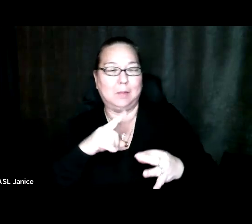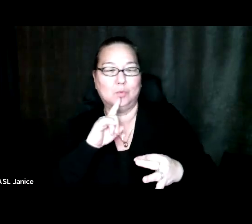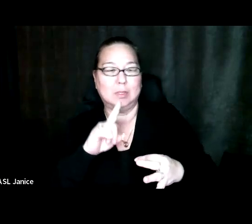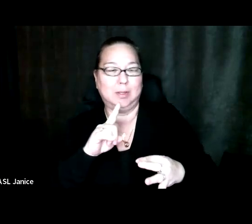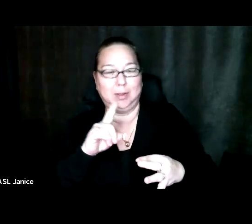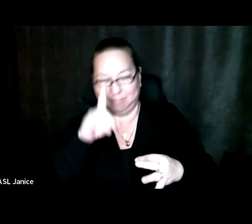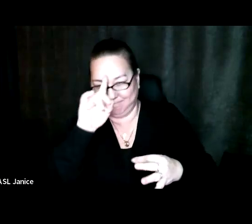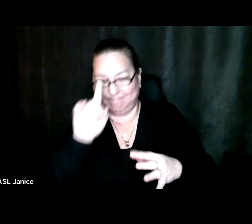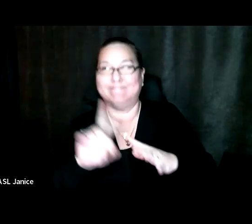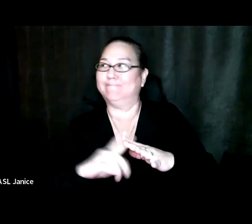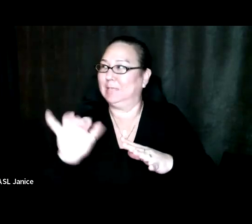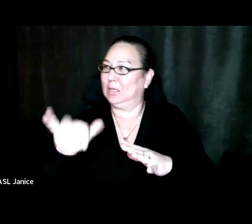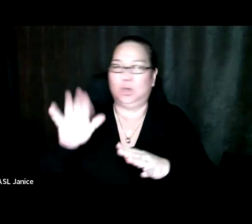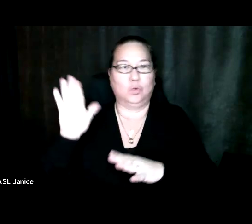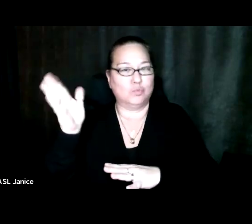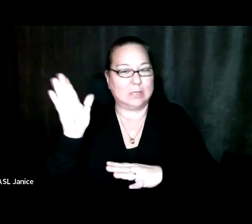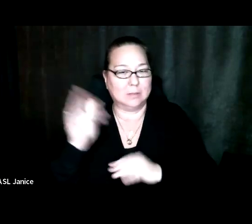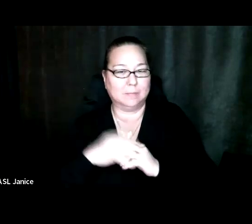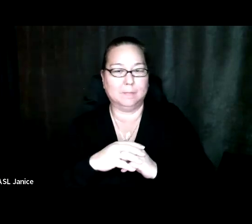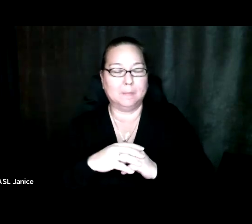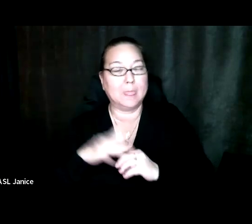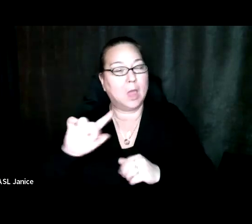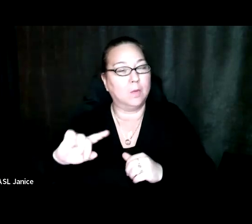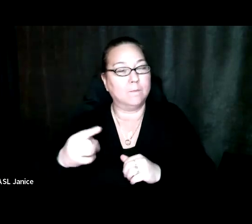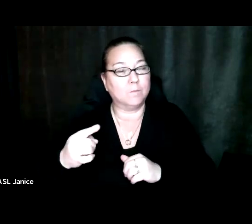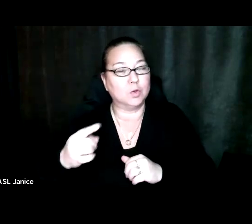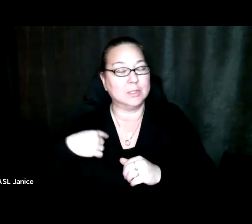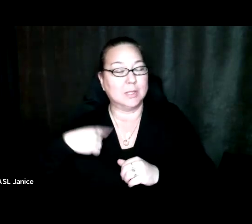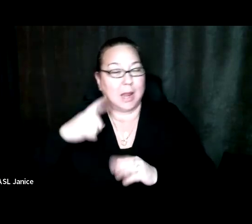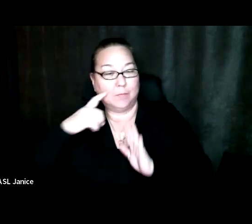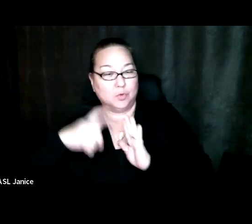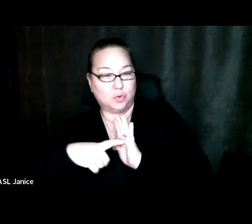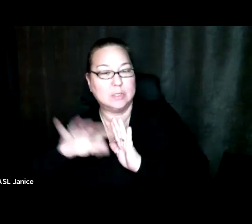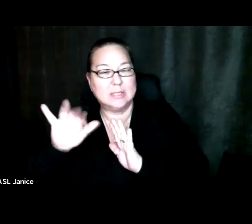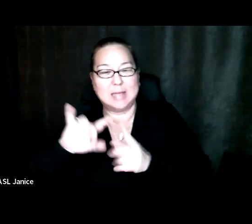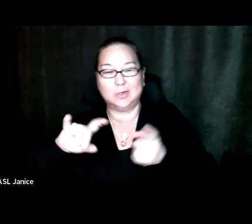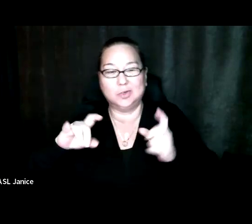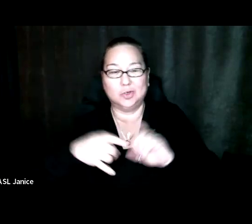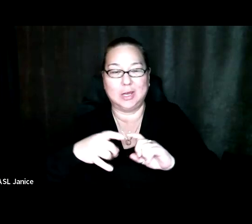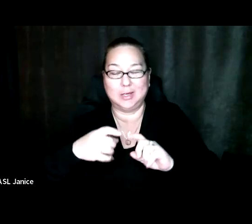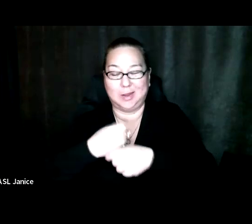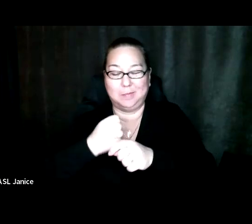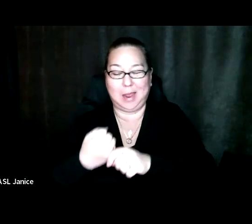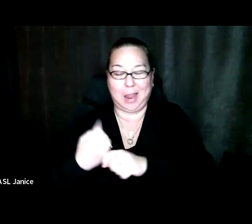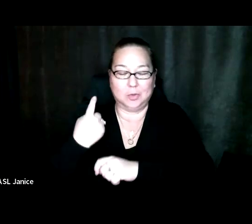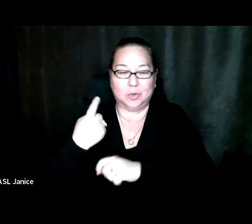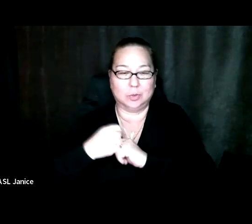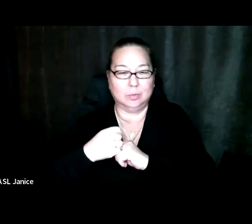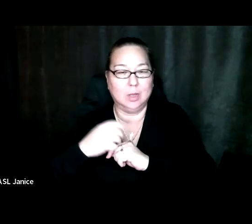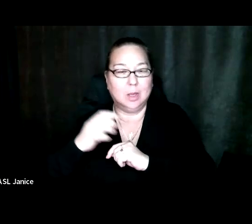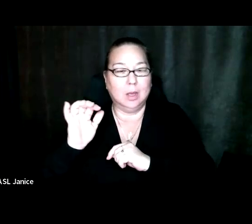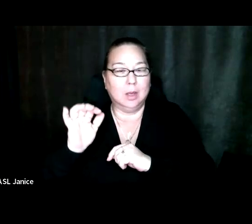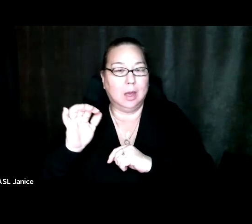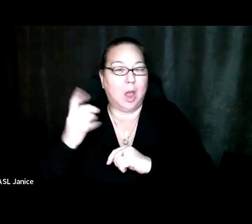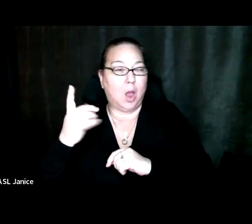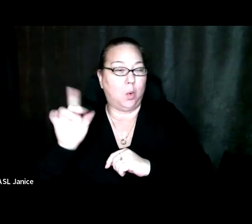year, where we substituted real data for what had been a hypothetical.